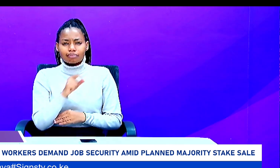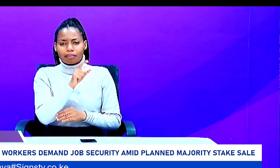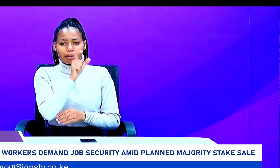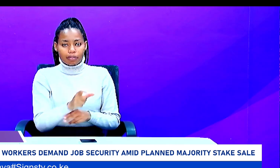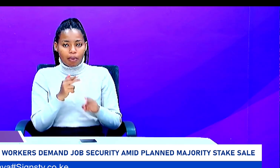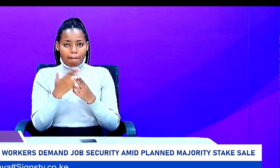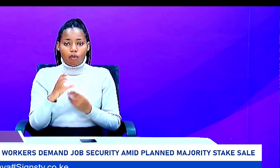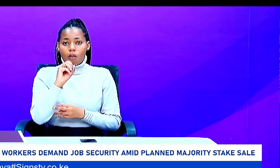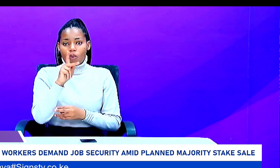742